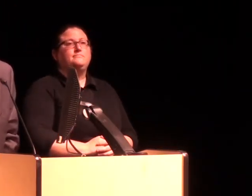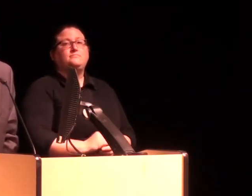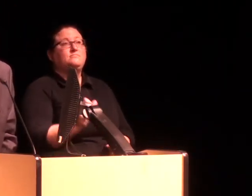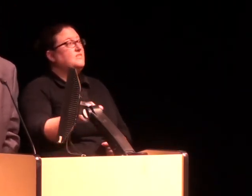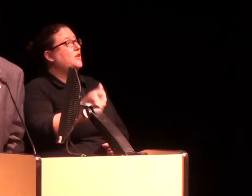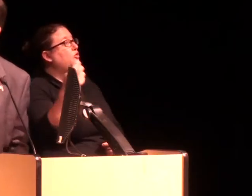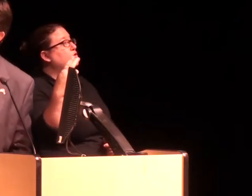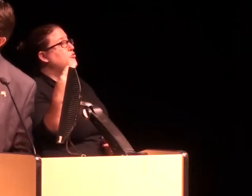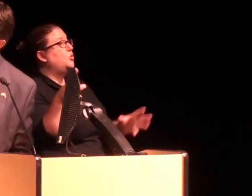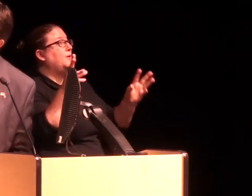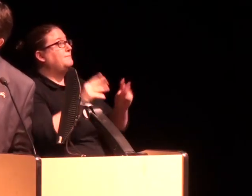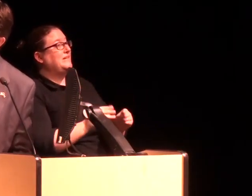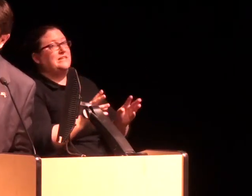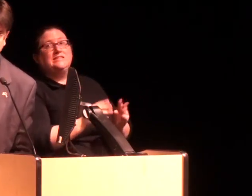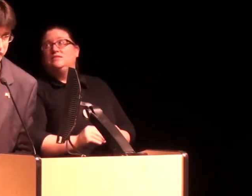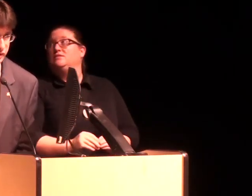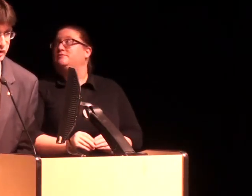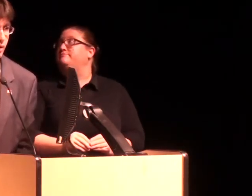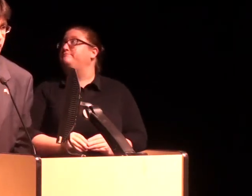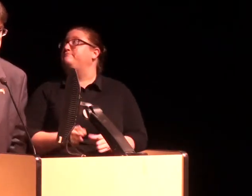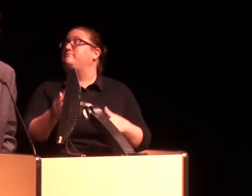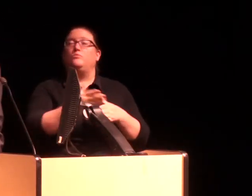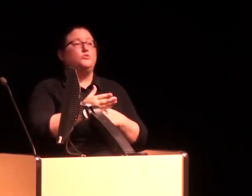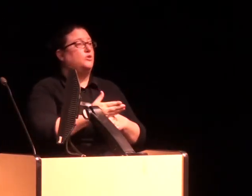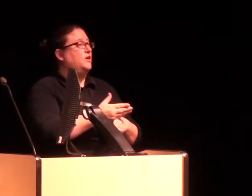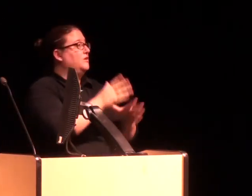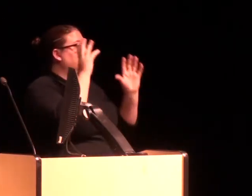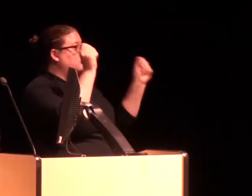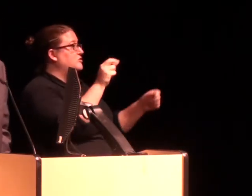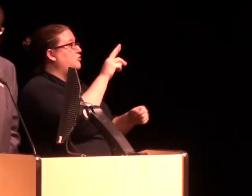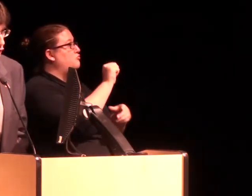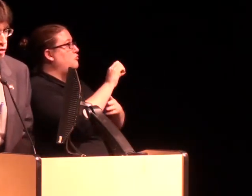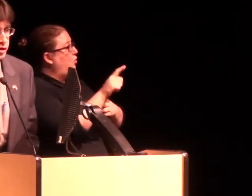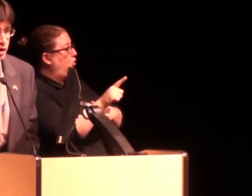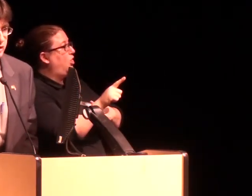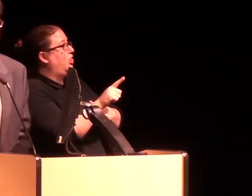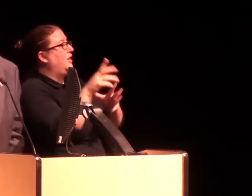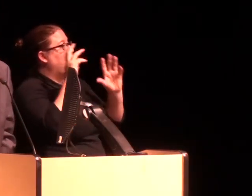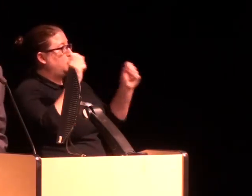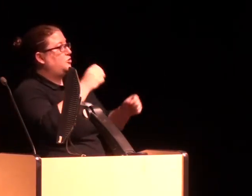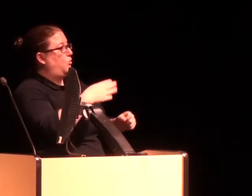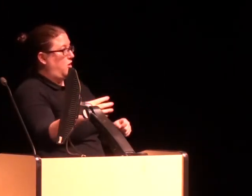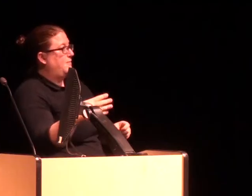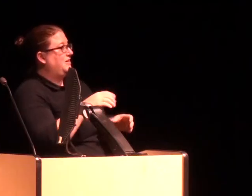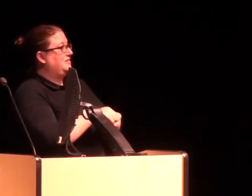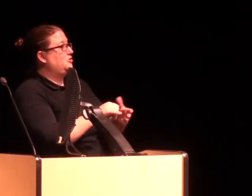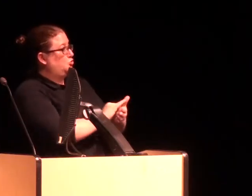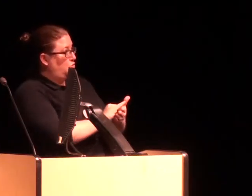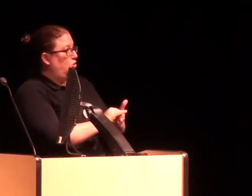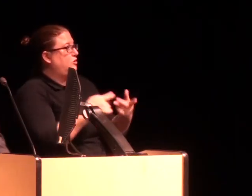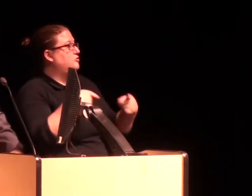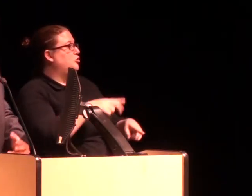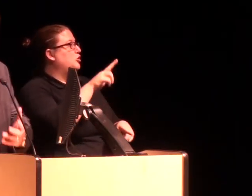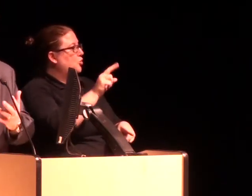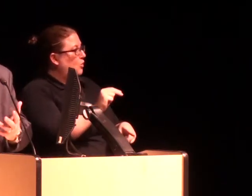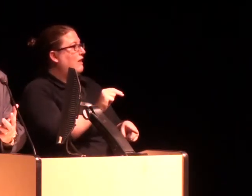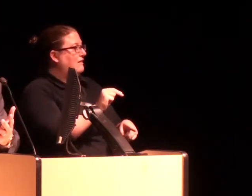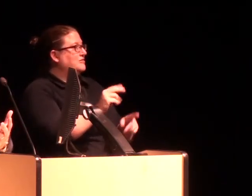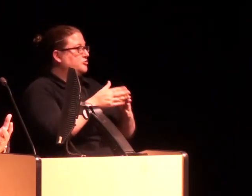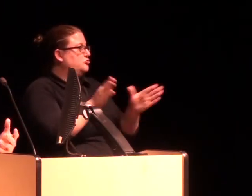Another historic meeting between President Raul and President Obama in New York during the United Nations General